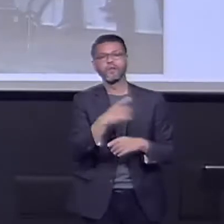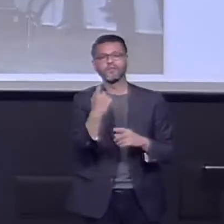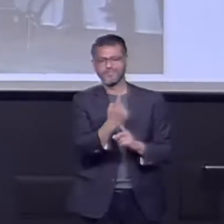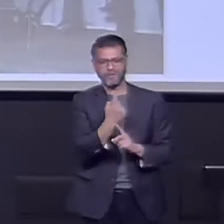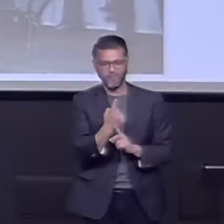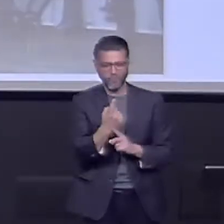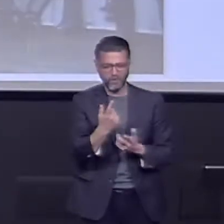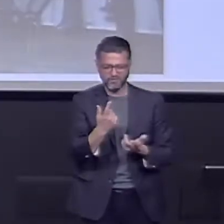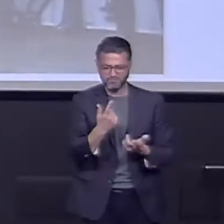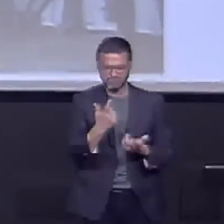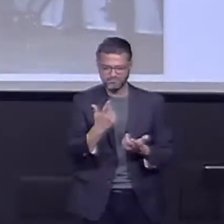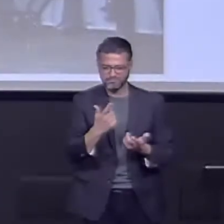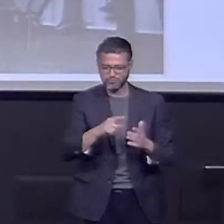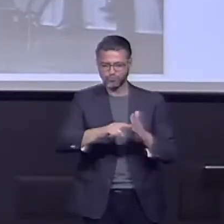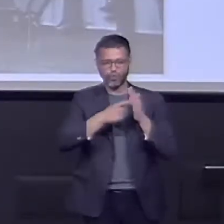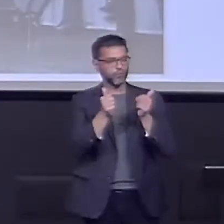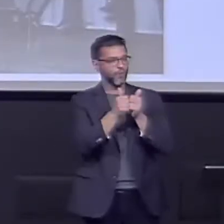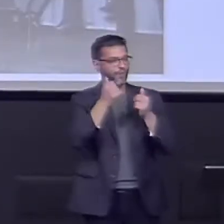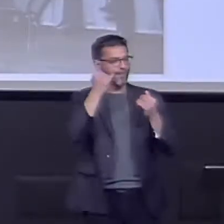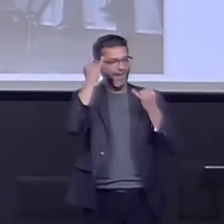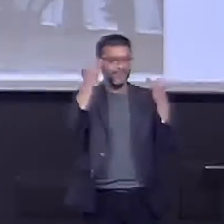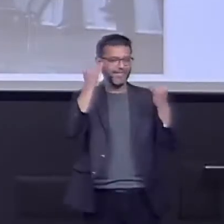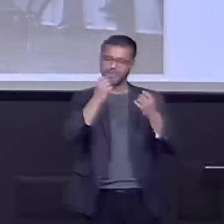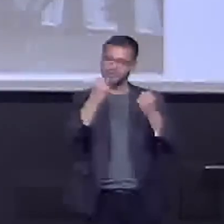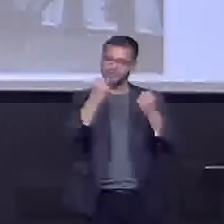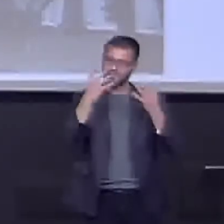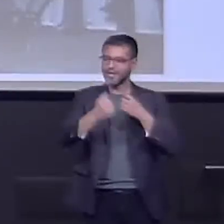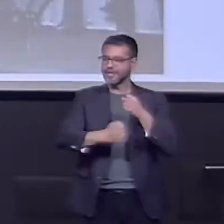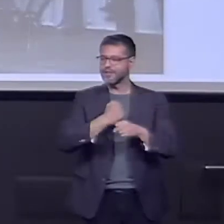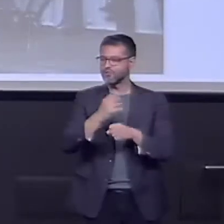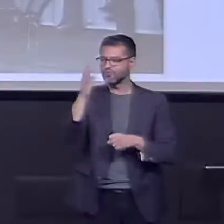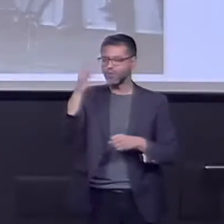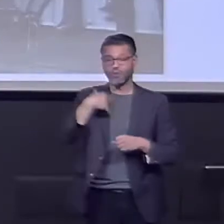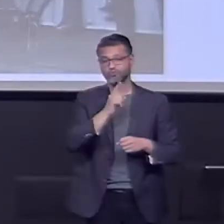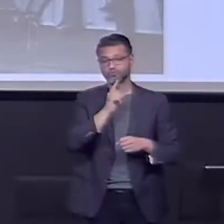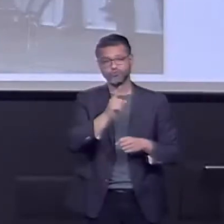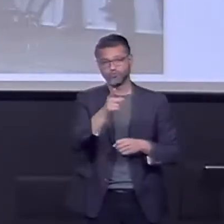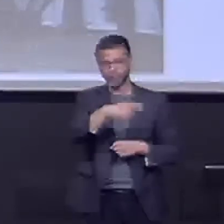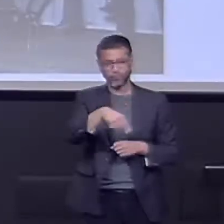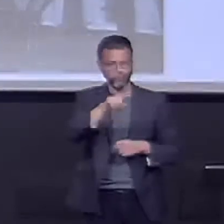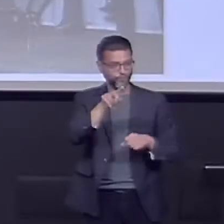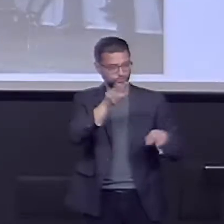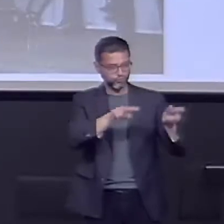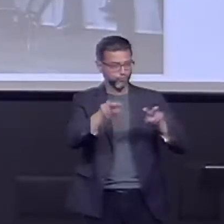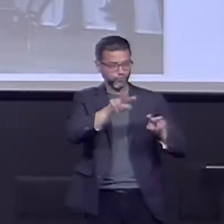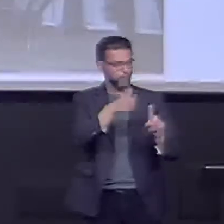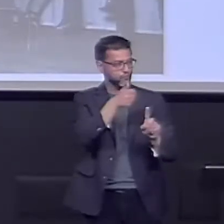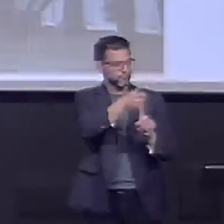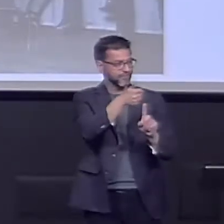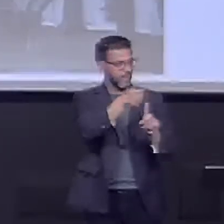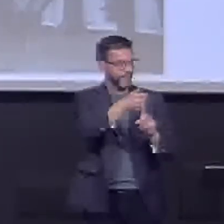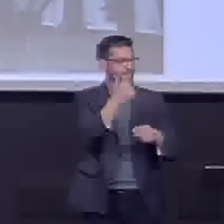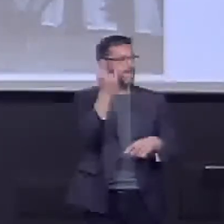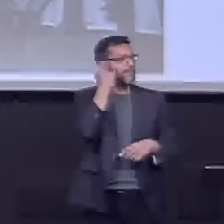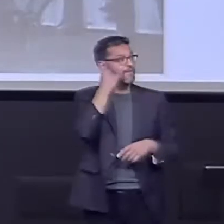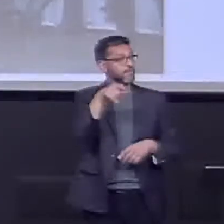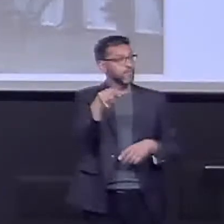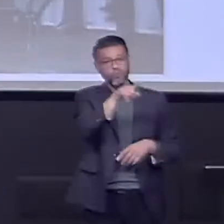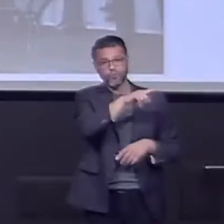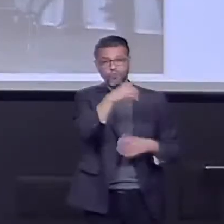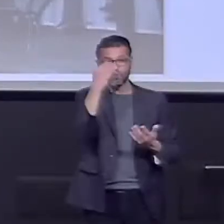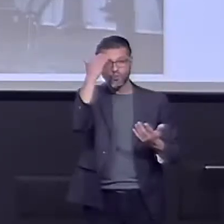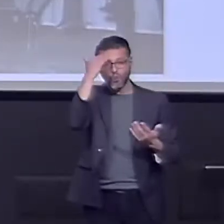It starts out with an idea I had many years ago. When I'm sure you've observed this yourselves. If you know